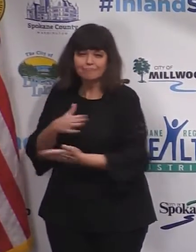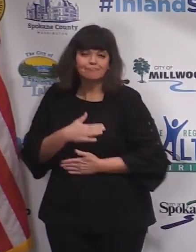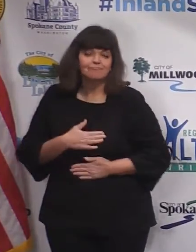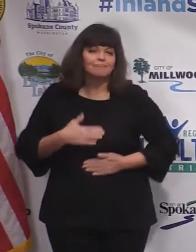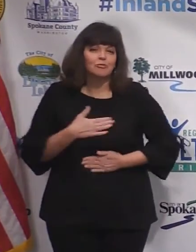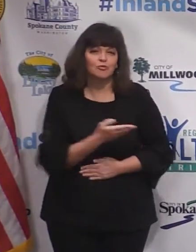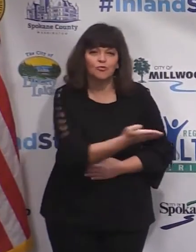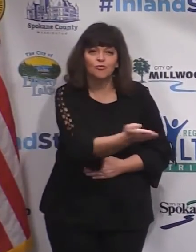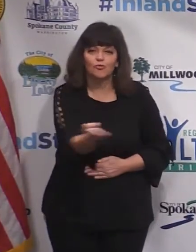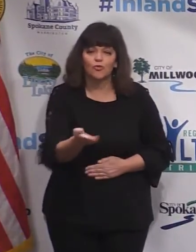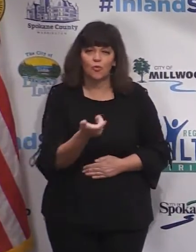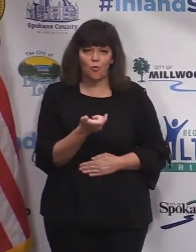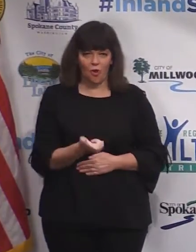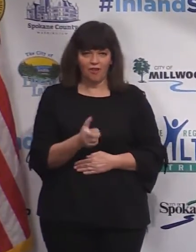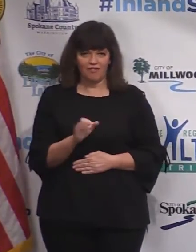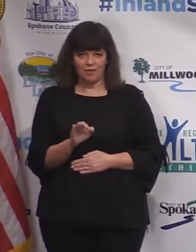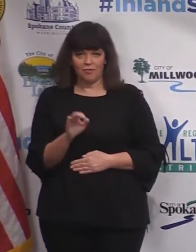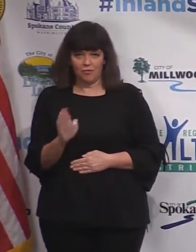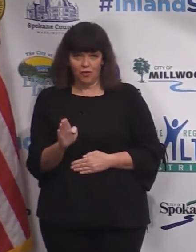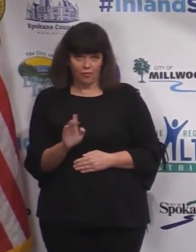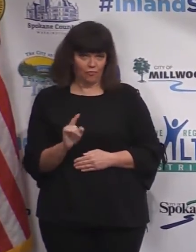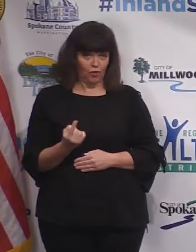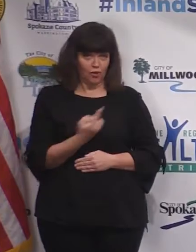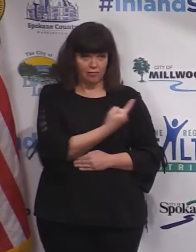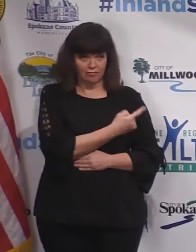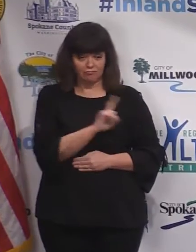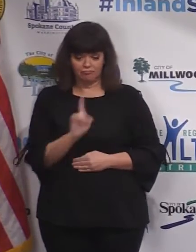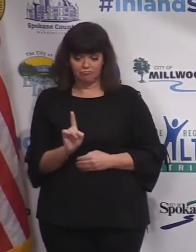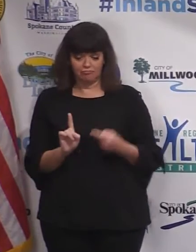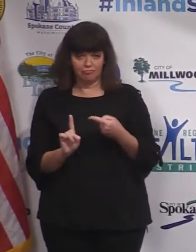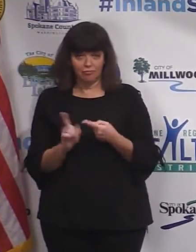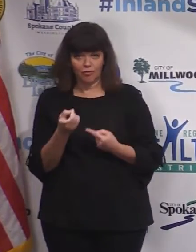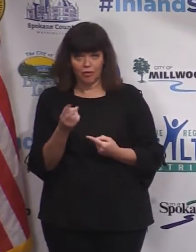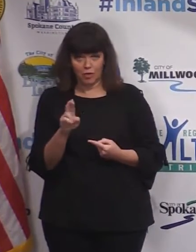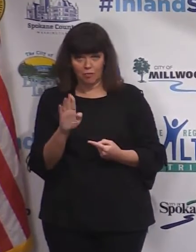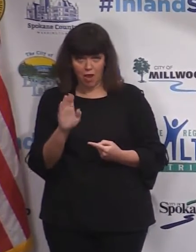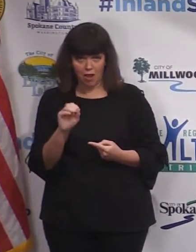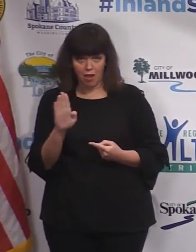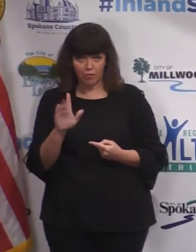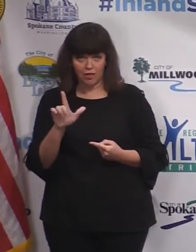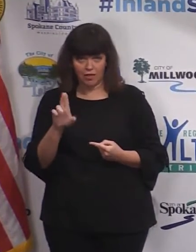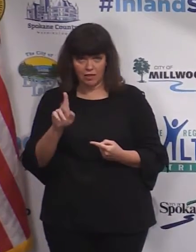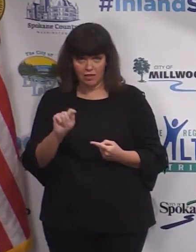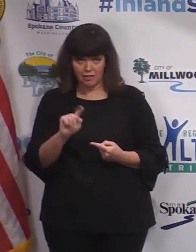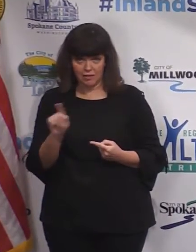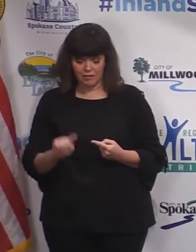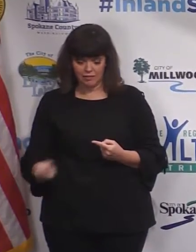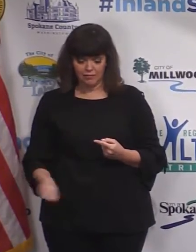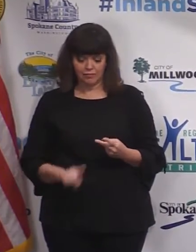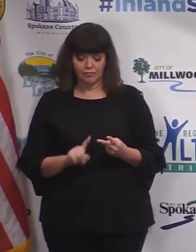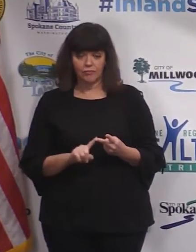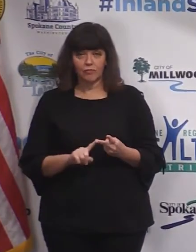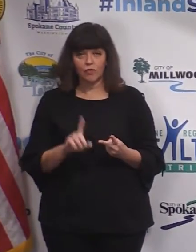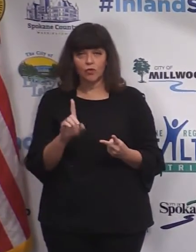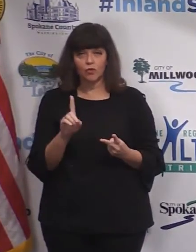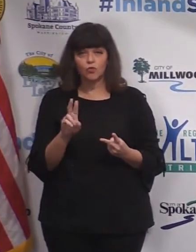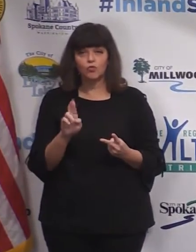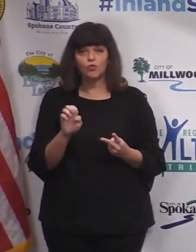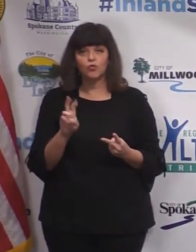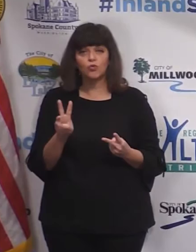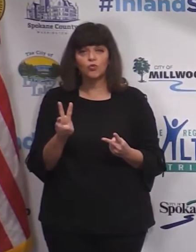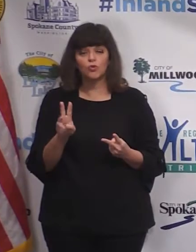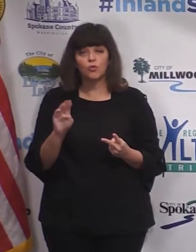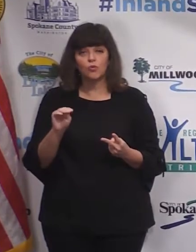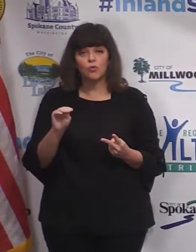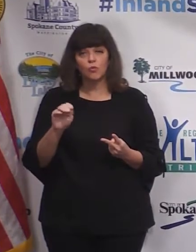update from Spokane County Health Officer Dr. Bob Lutz. We'll also have Drew Moyer with Second Harvest, who will be discussing food